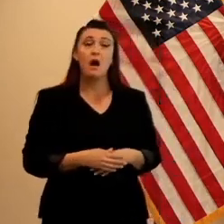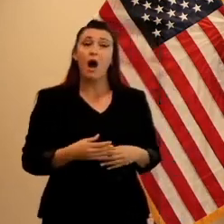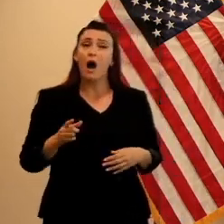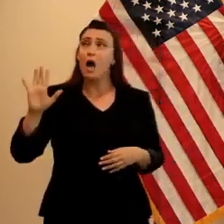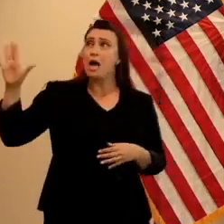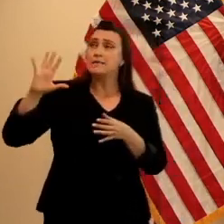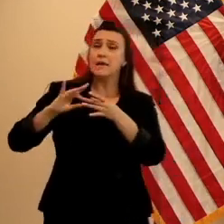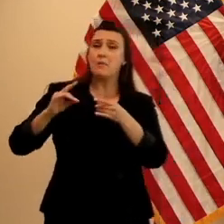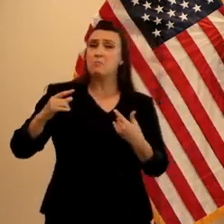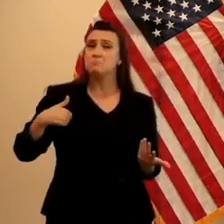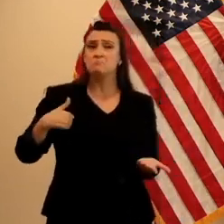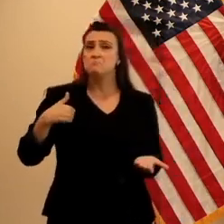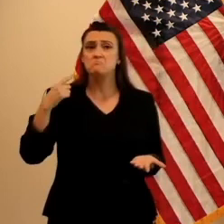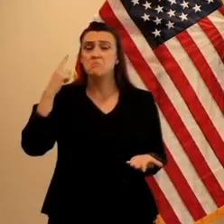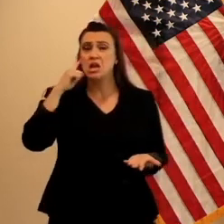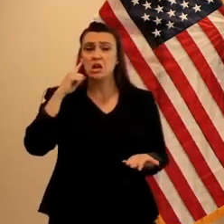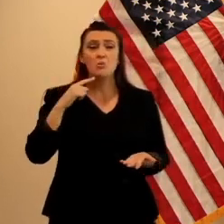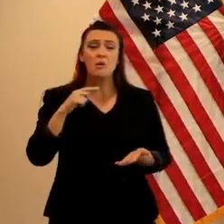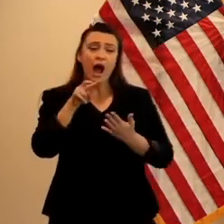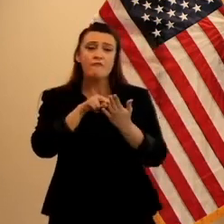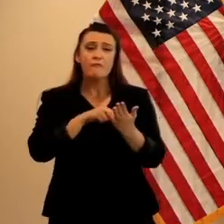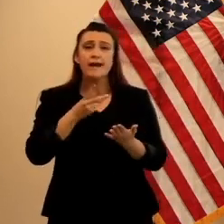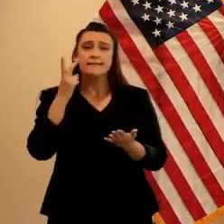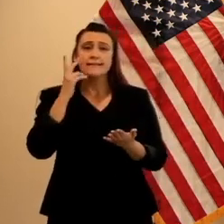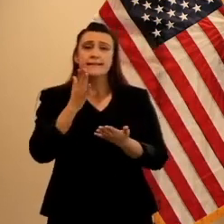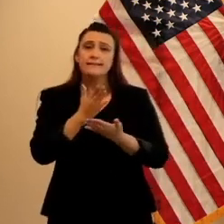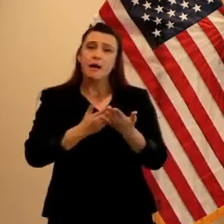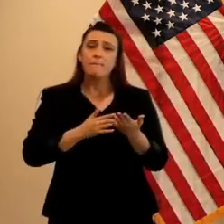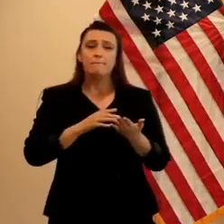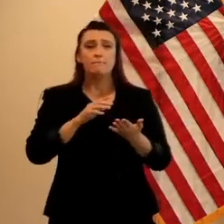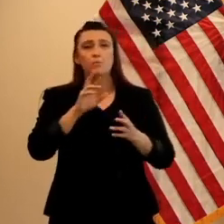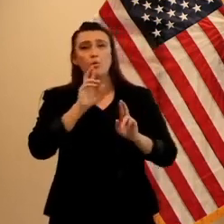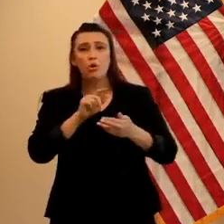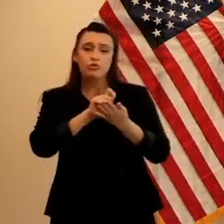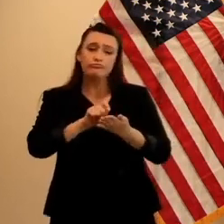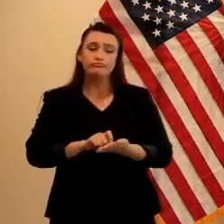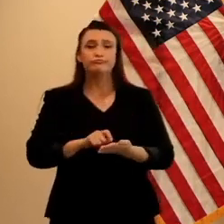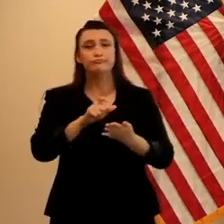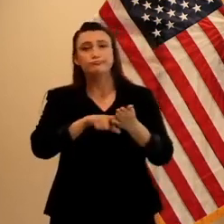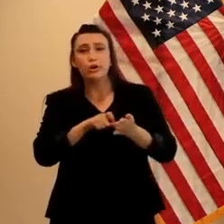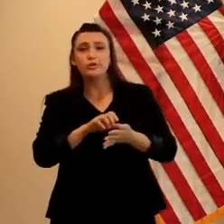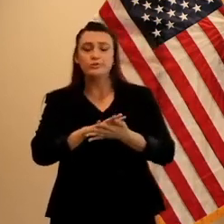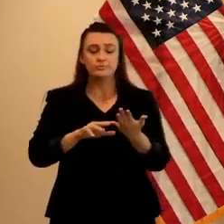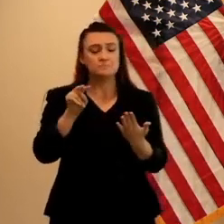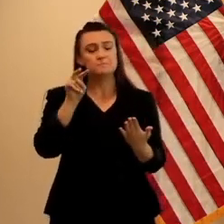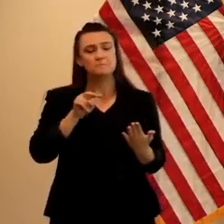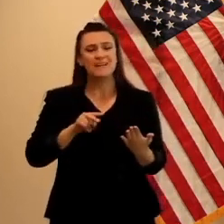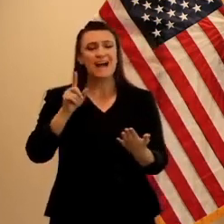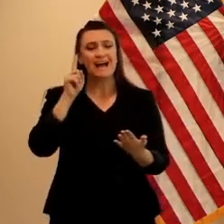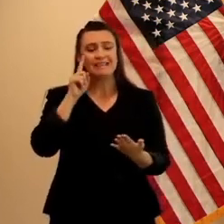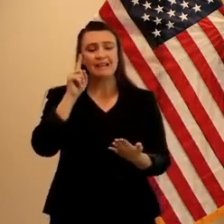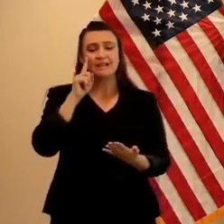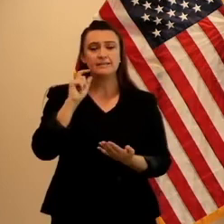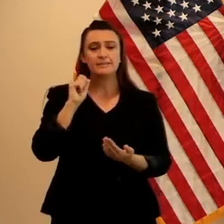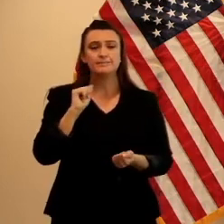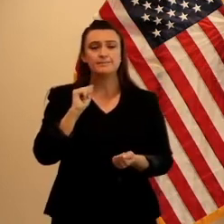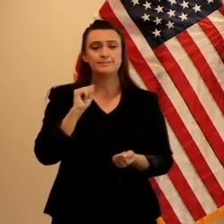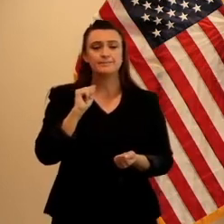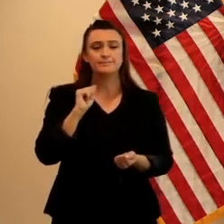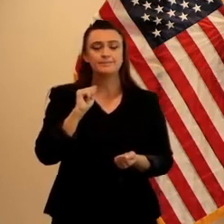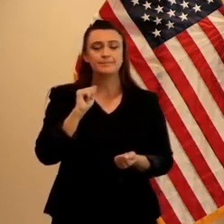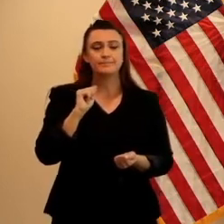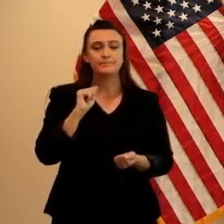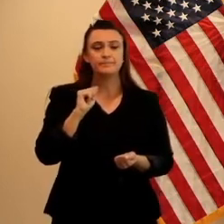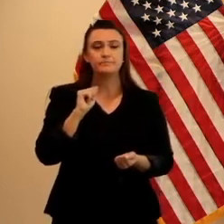hear that, but I have read it and seen the reporting around it. I think what the president